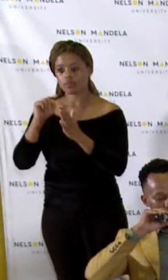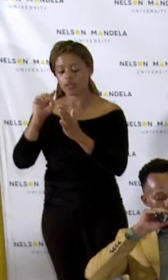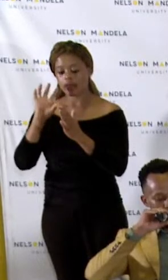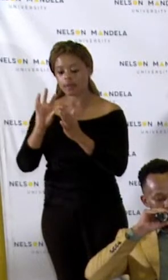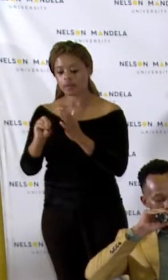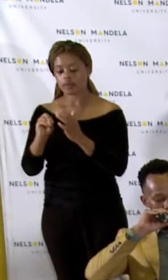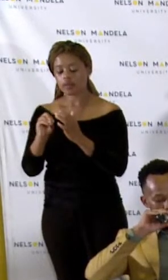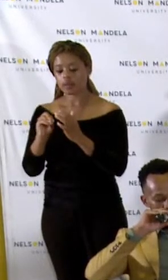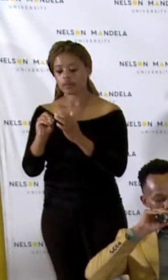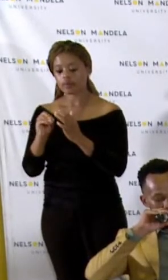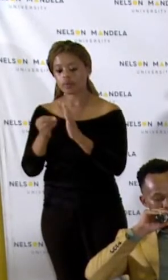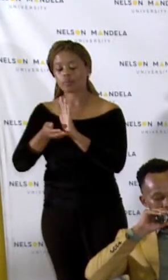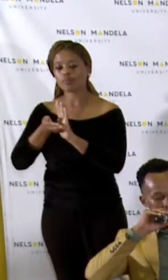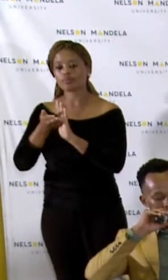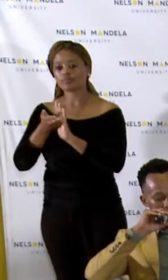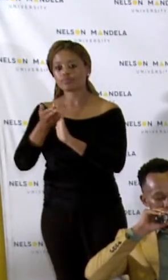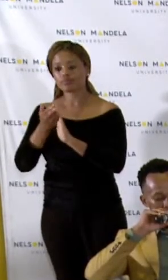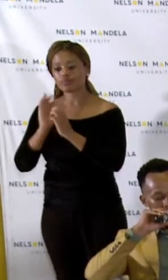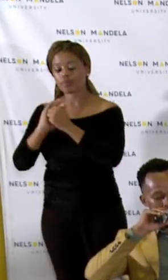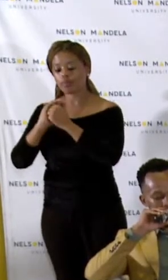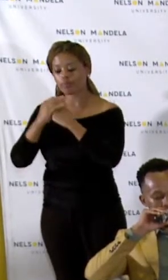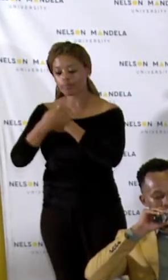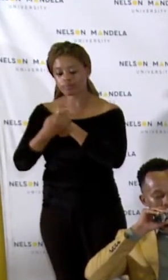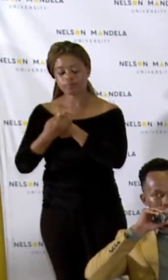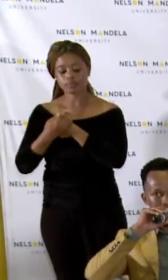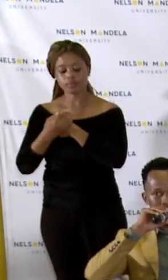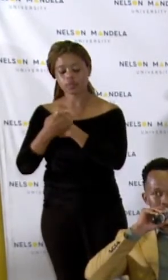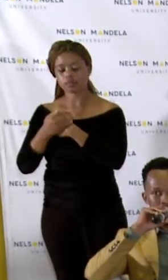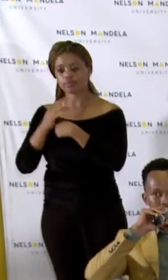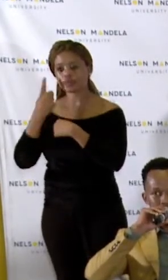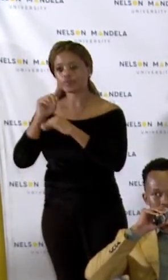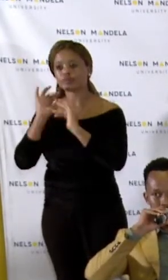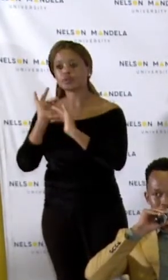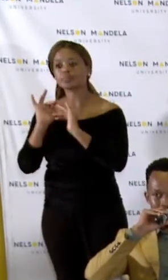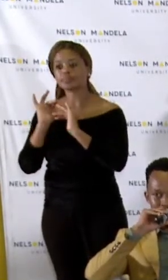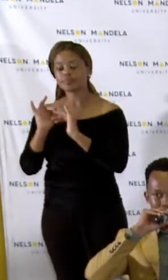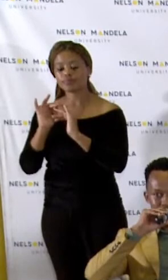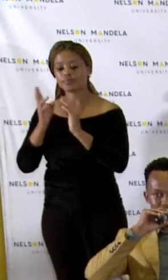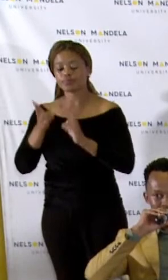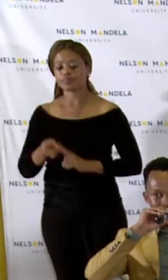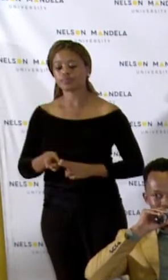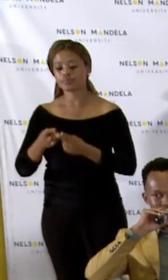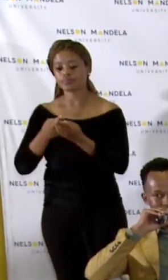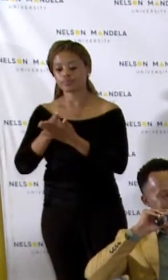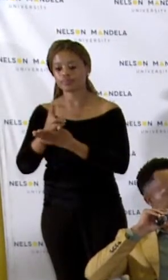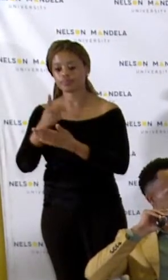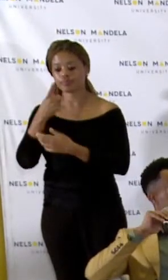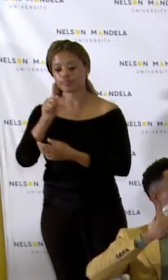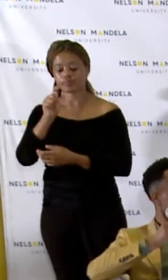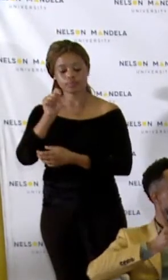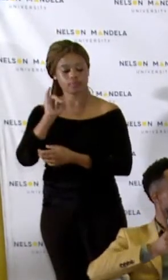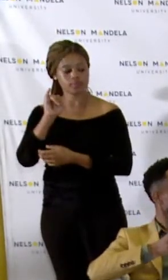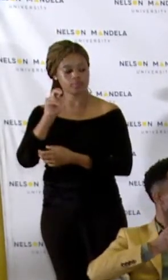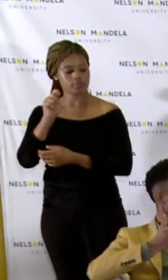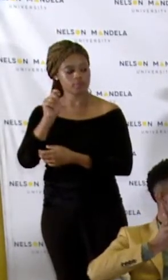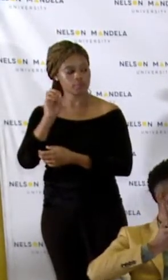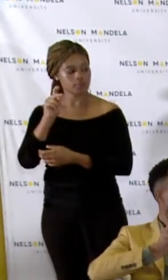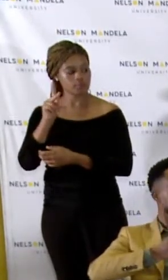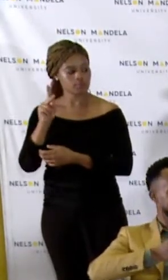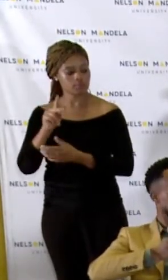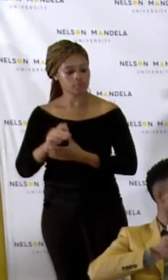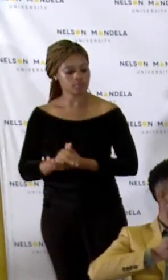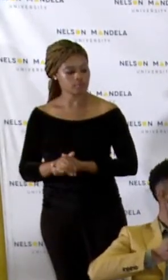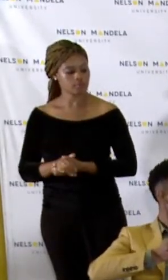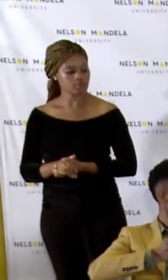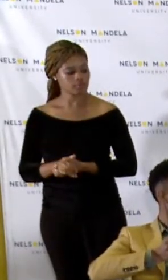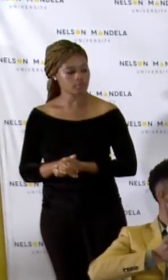place to promote the protection of people's human rights on TikTok?